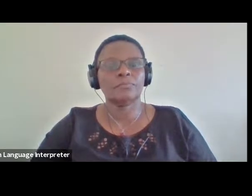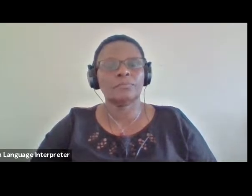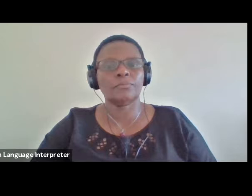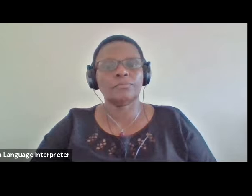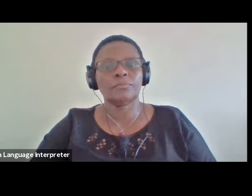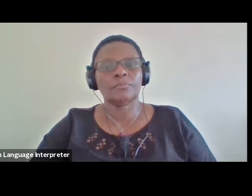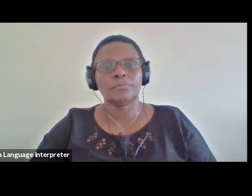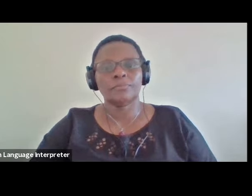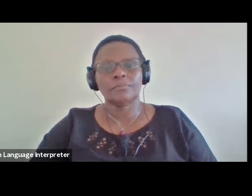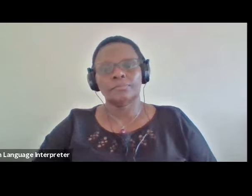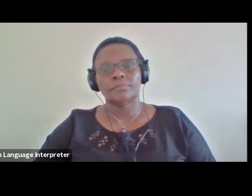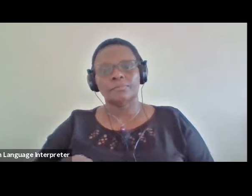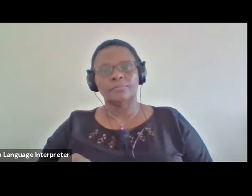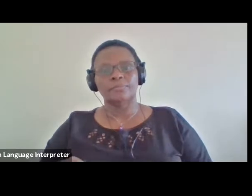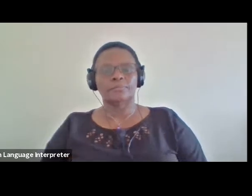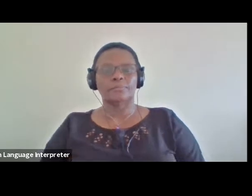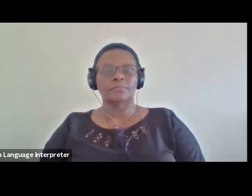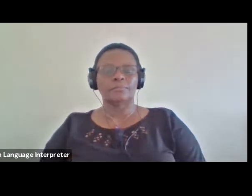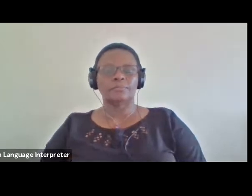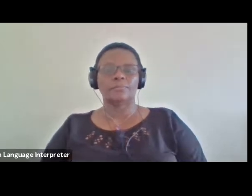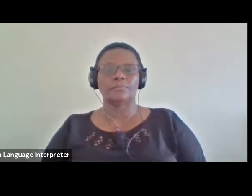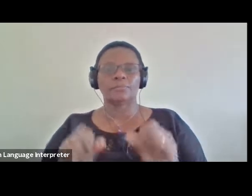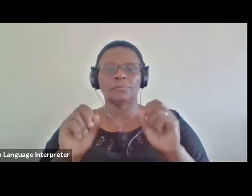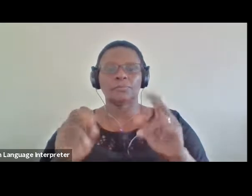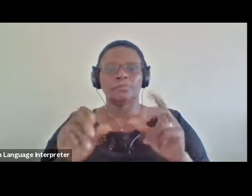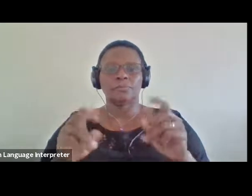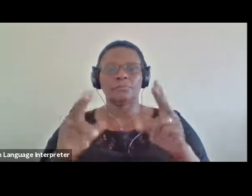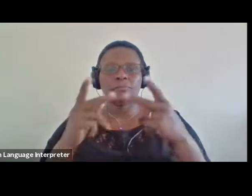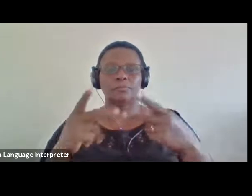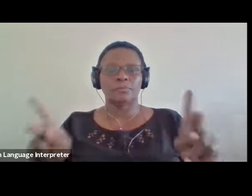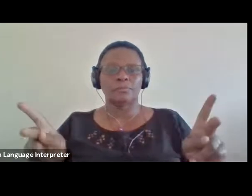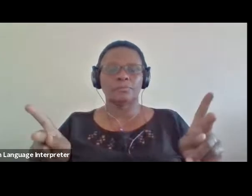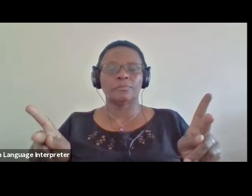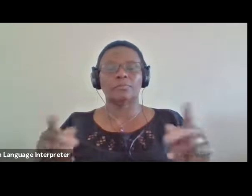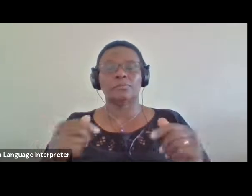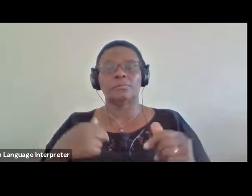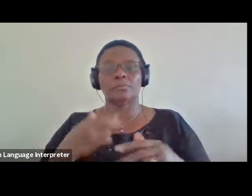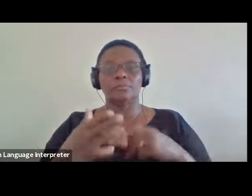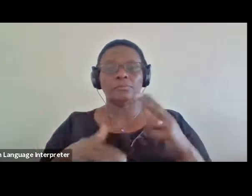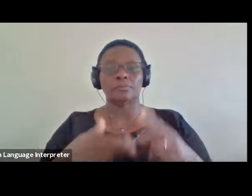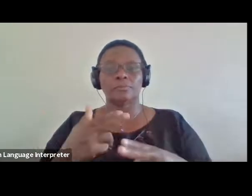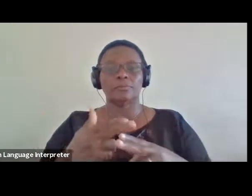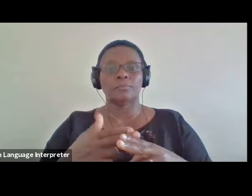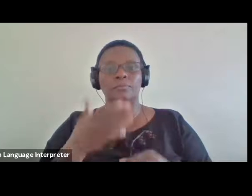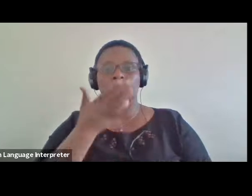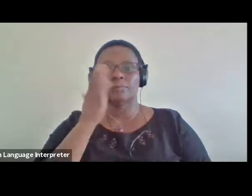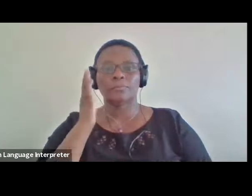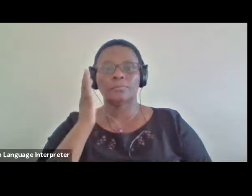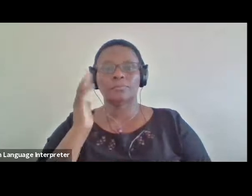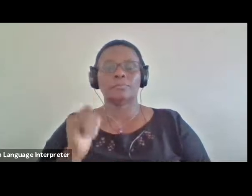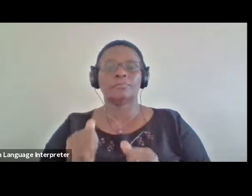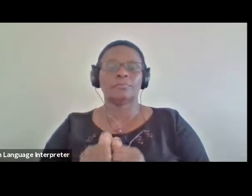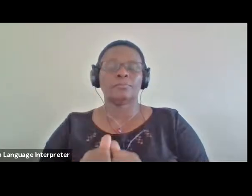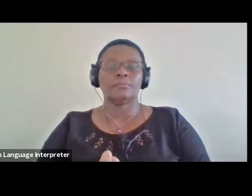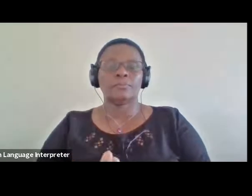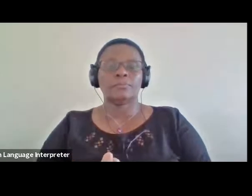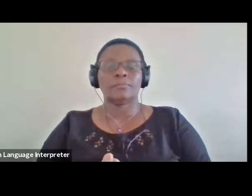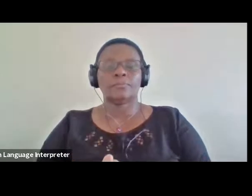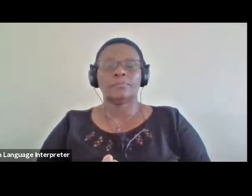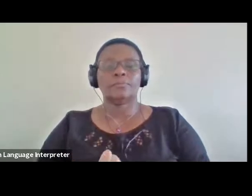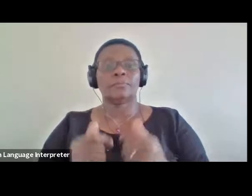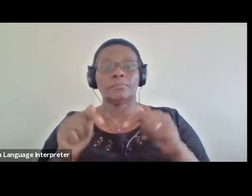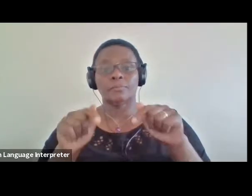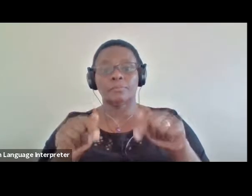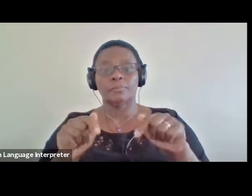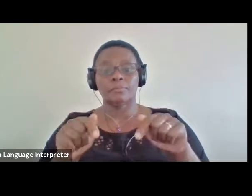control civilians and people. This is something that I deeply, deeply care about. And this is something that I think